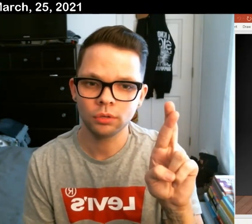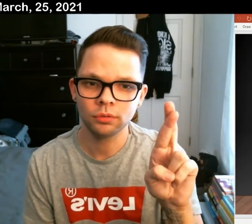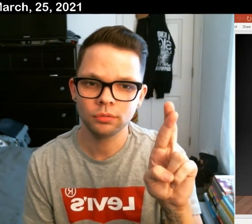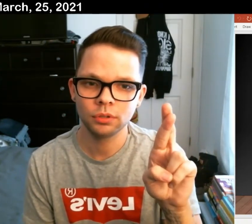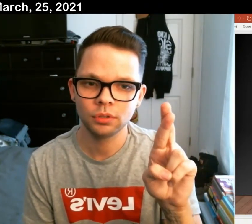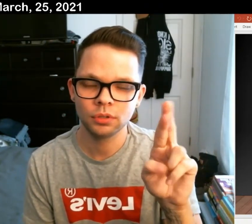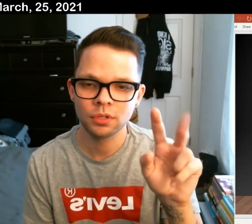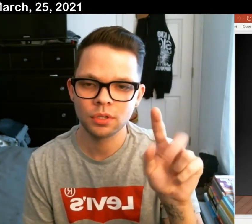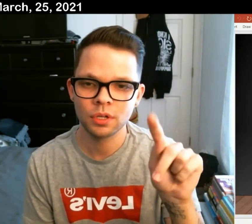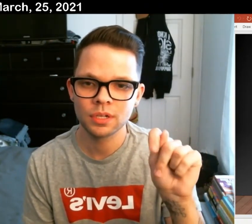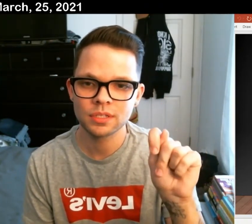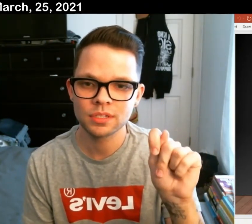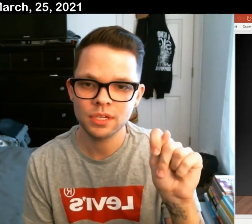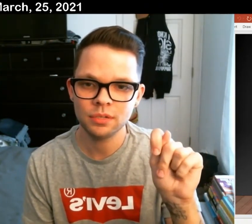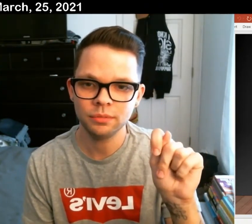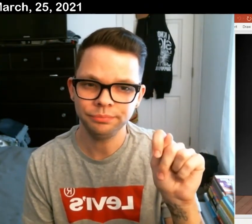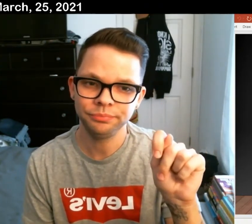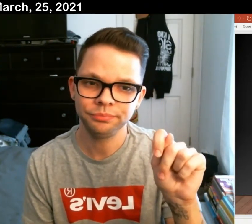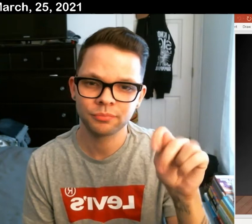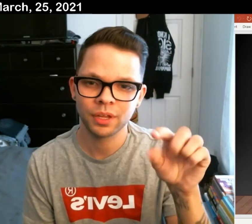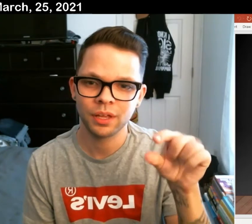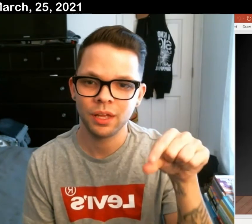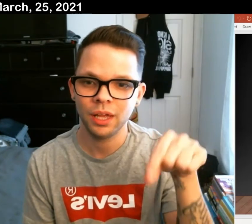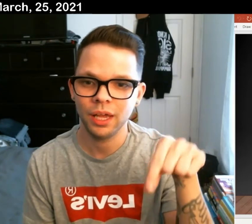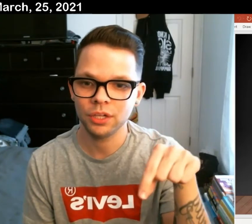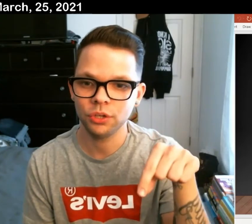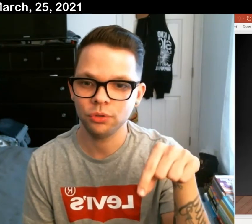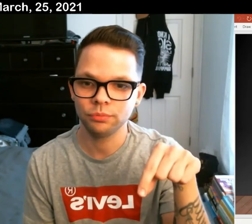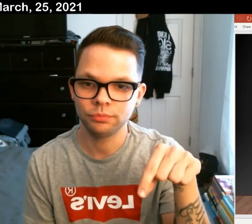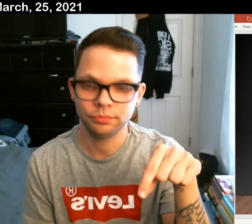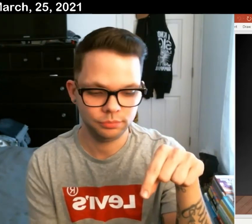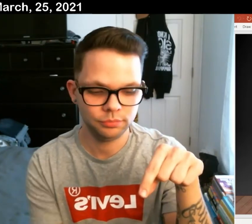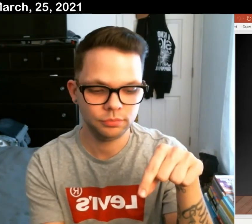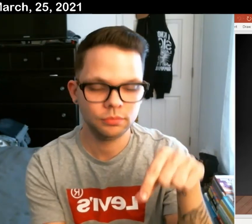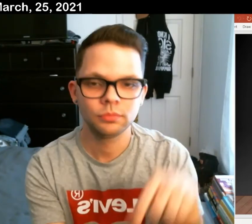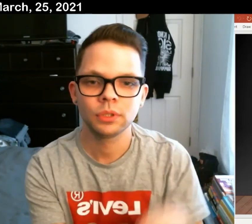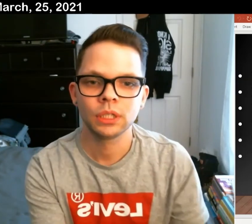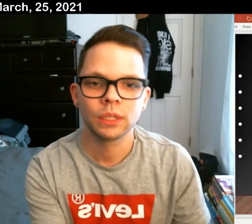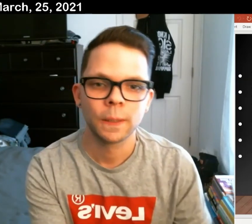R, T, and Q.